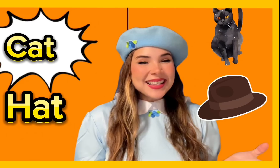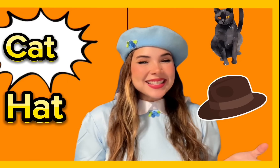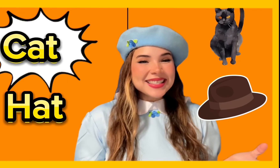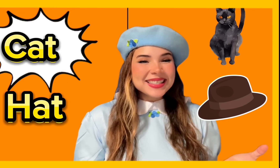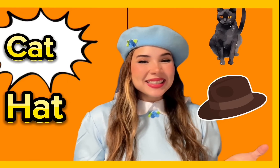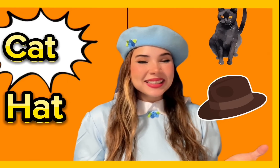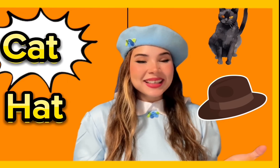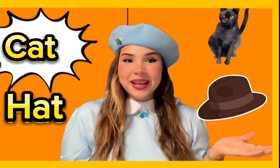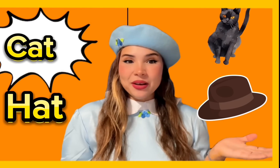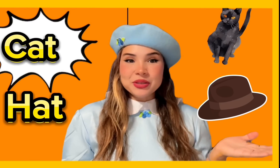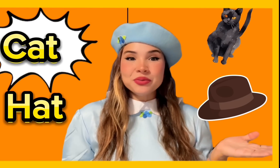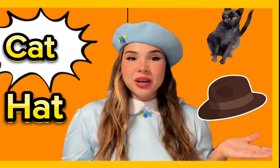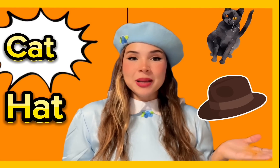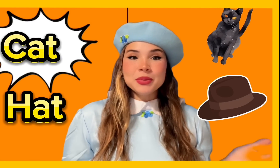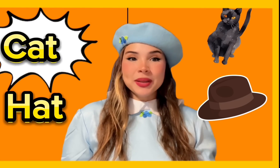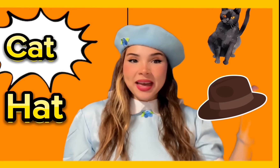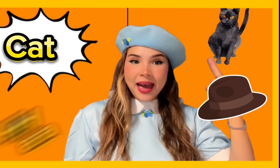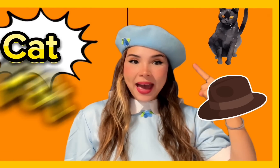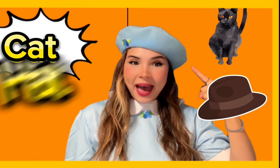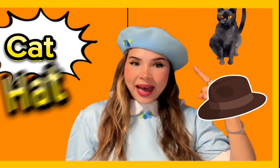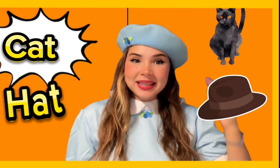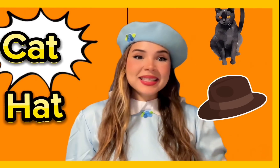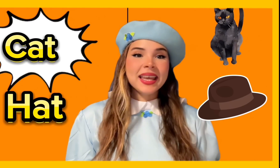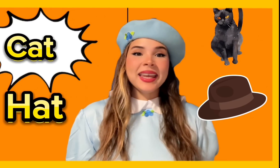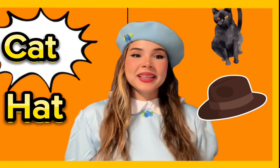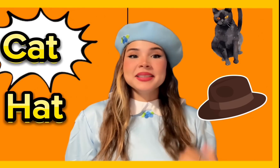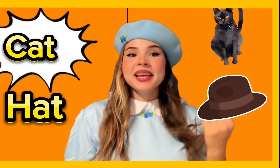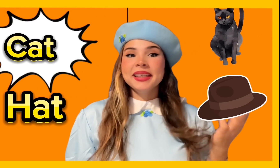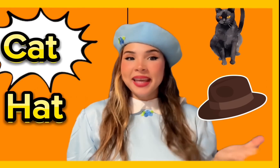Yes. What else rhymes with hat and cat?